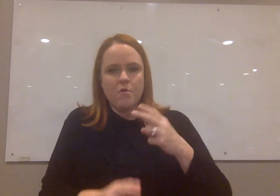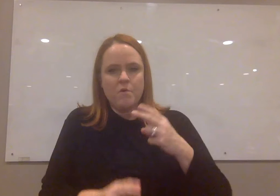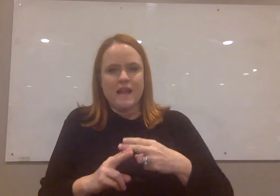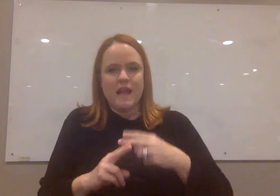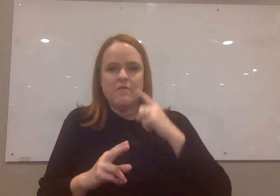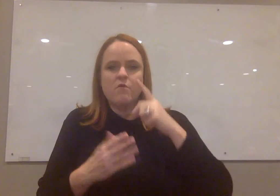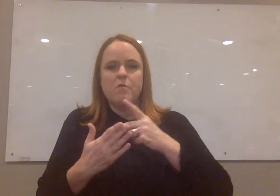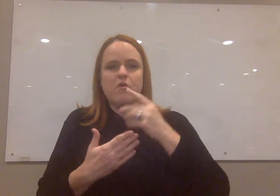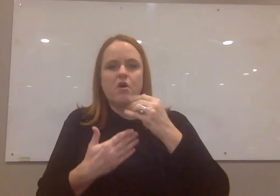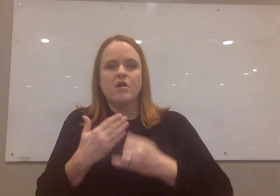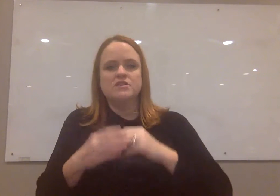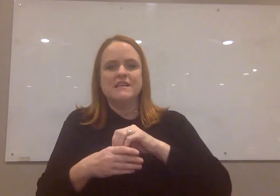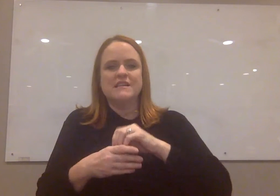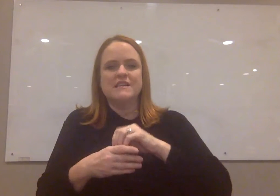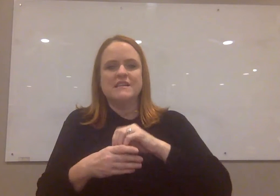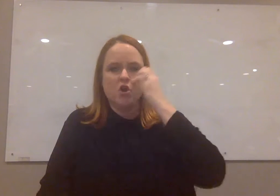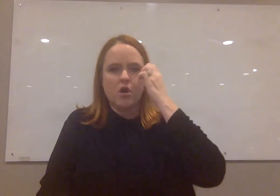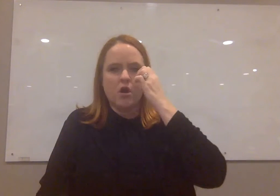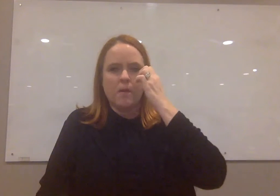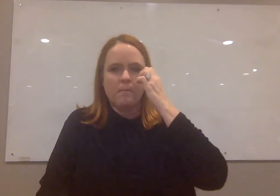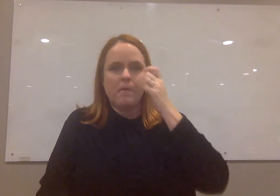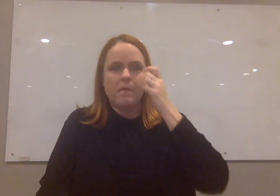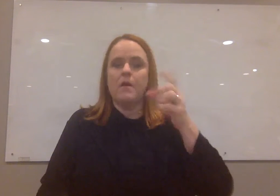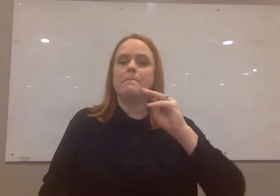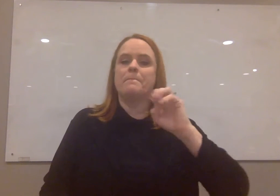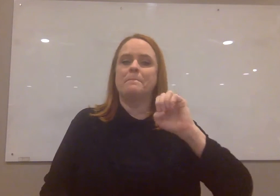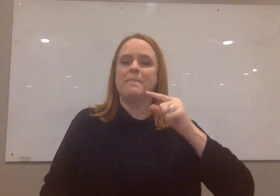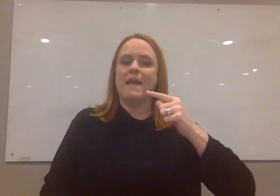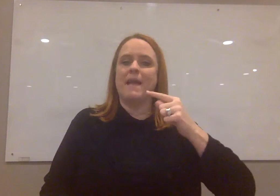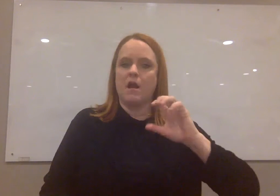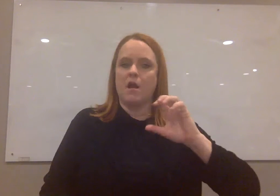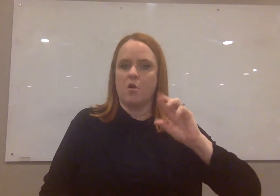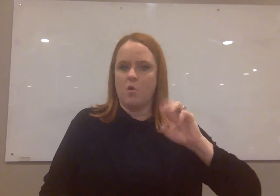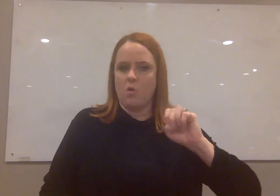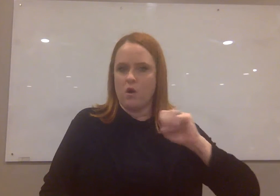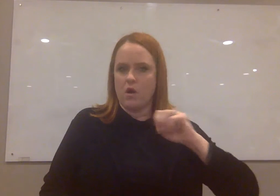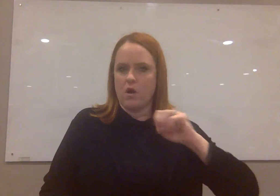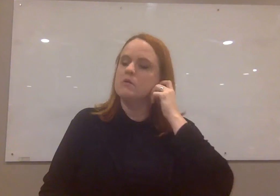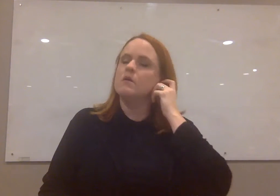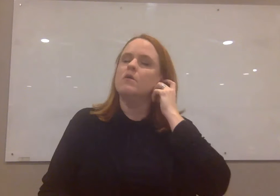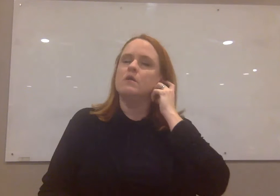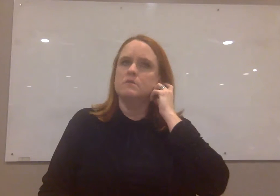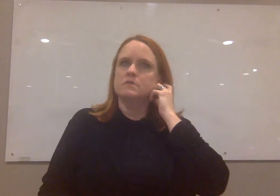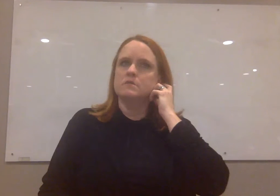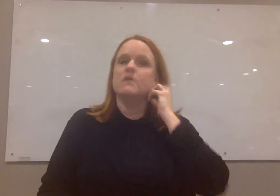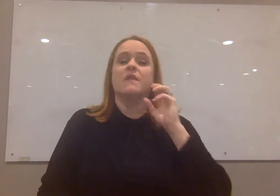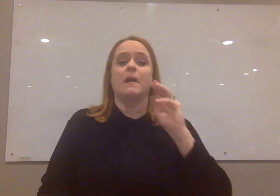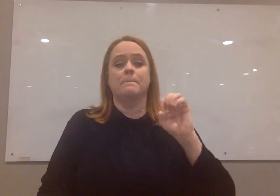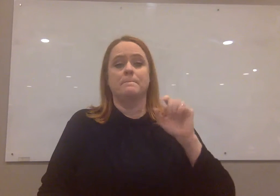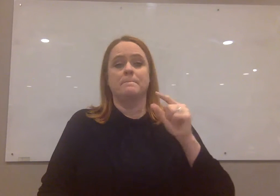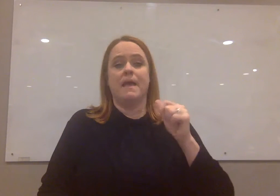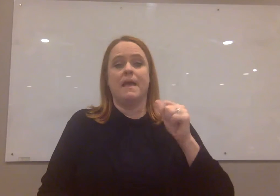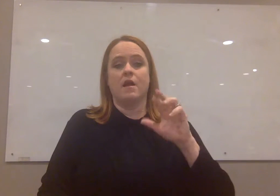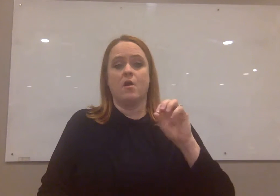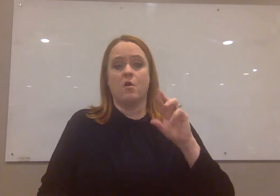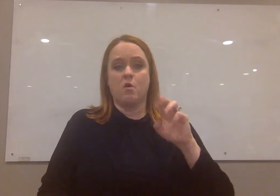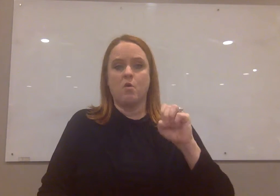groups overlap. Megacore. Was it Megacore? I think so. Yeah. And that's why Megacore started looking at the overlapping groups, was a way to